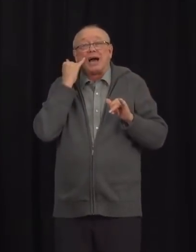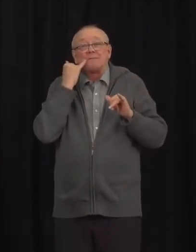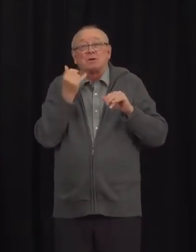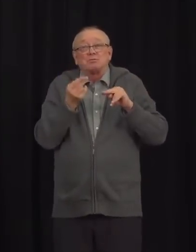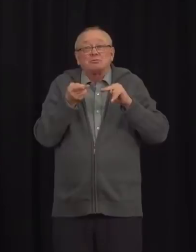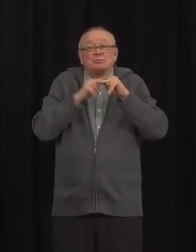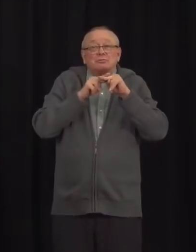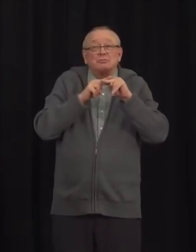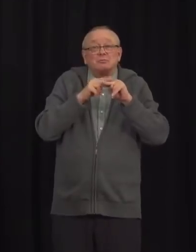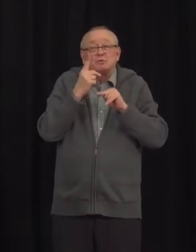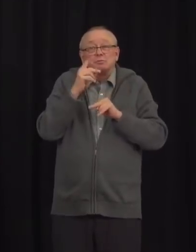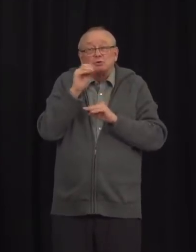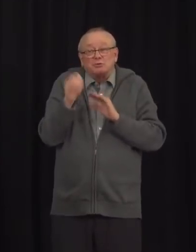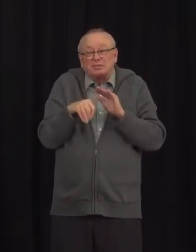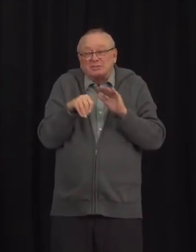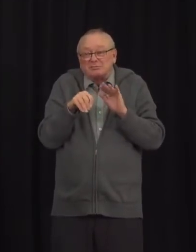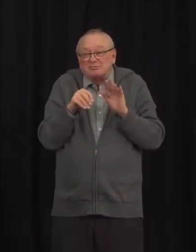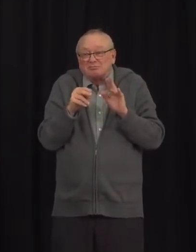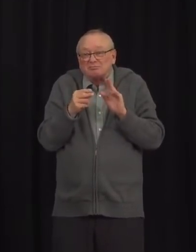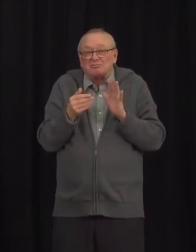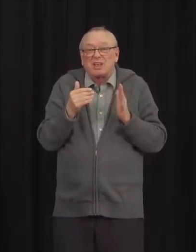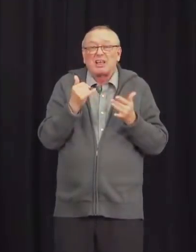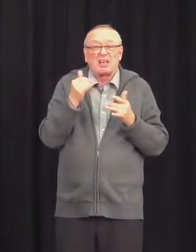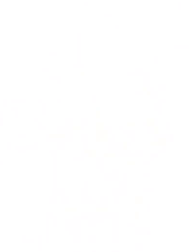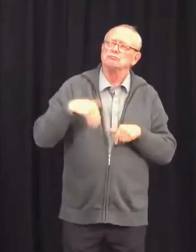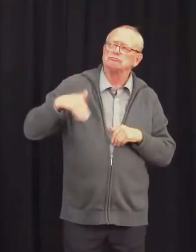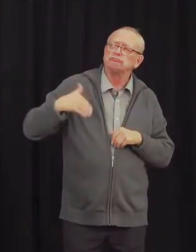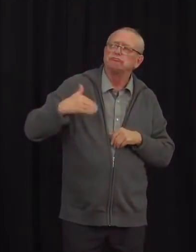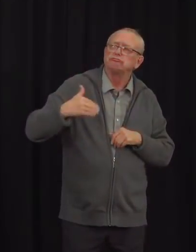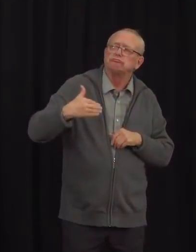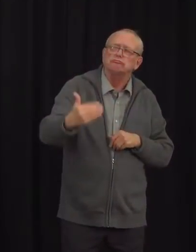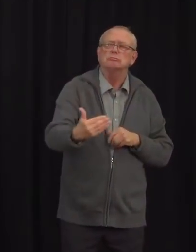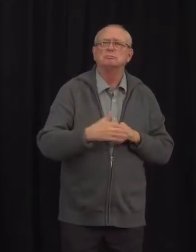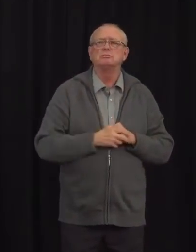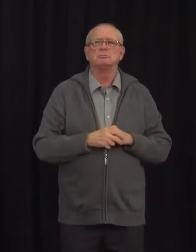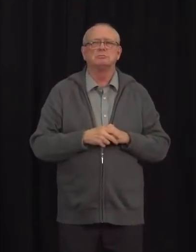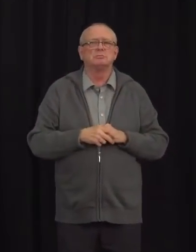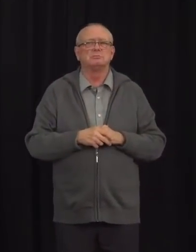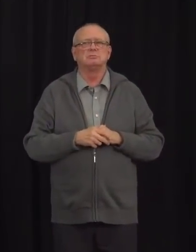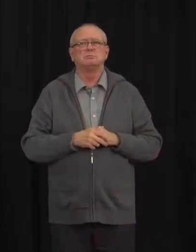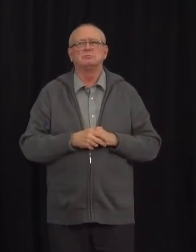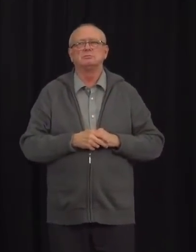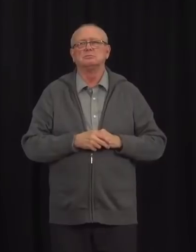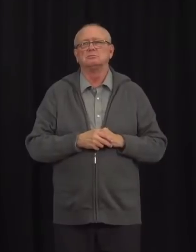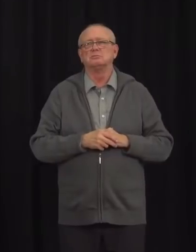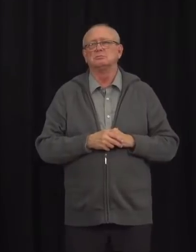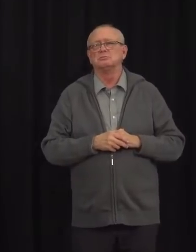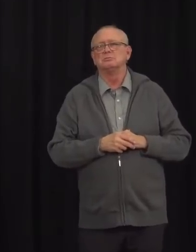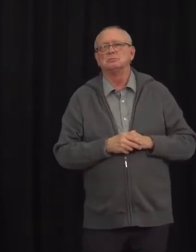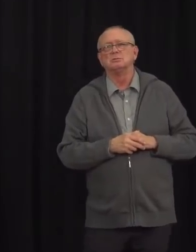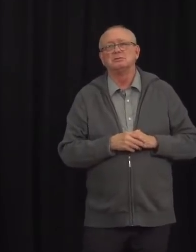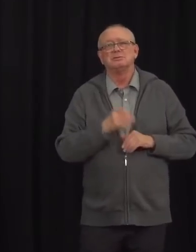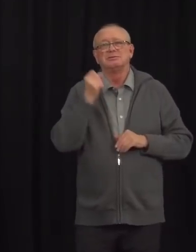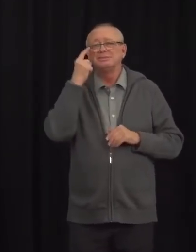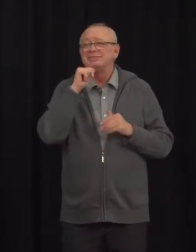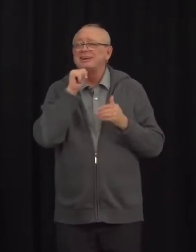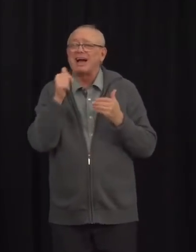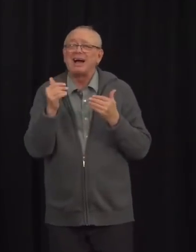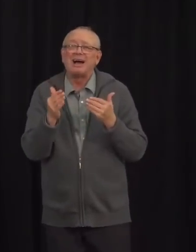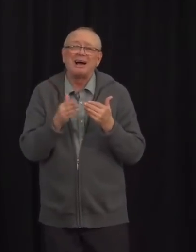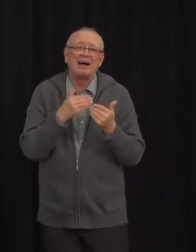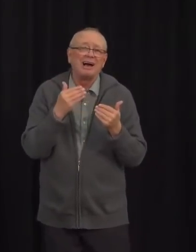numbers consistently below 100 in each city. The measures are not being taken lightly, and I know they will impact